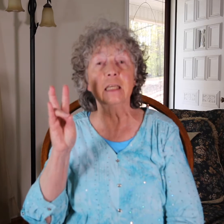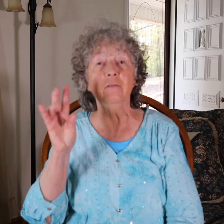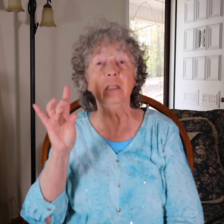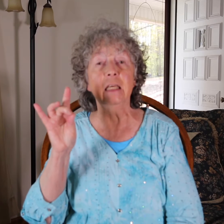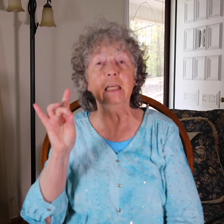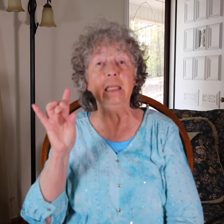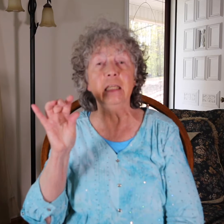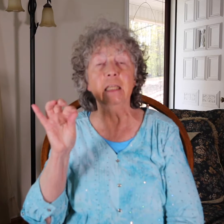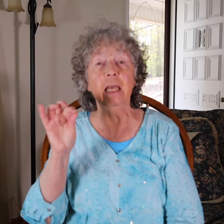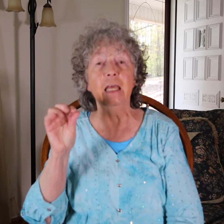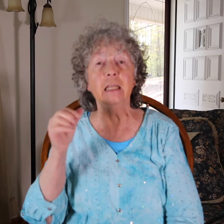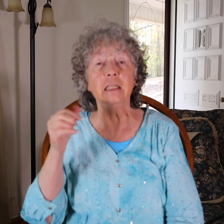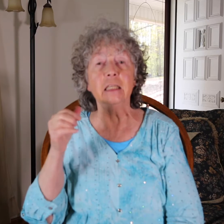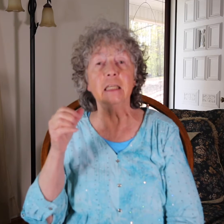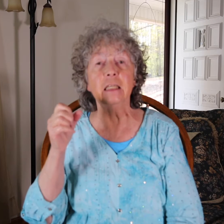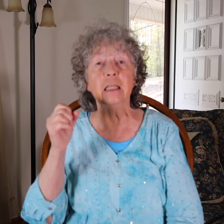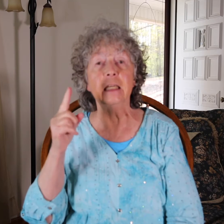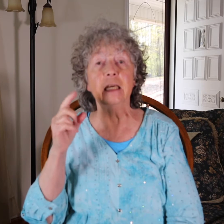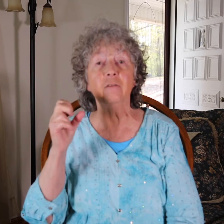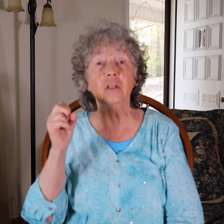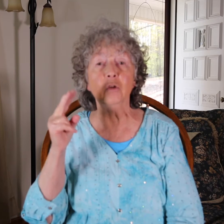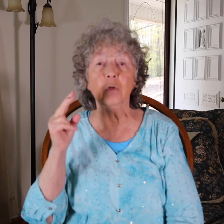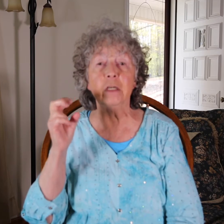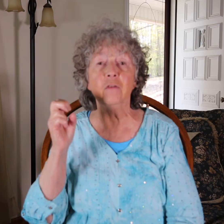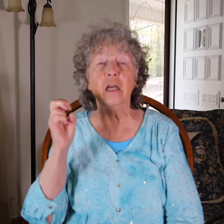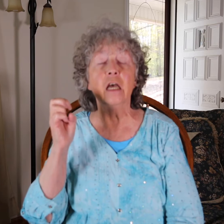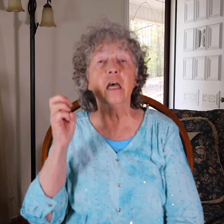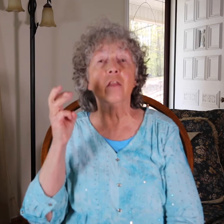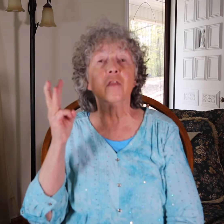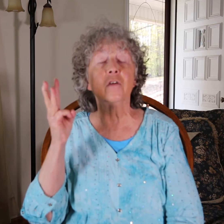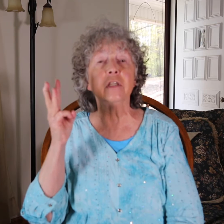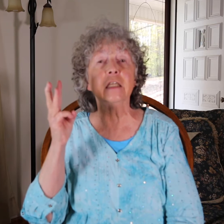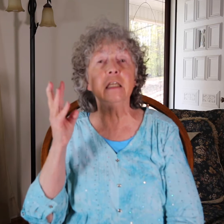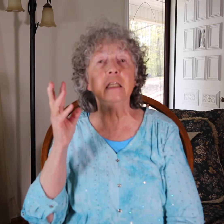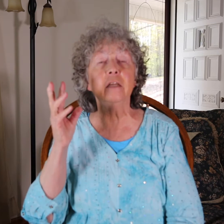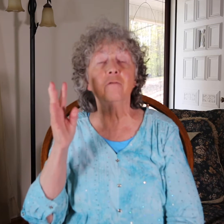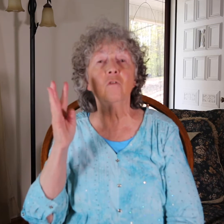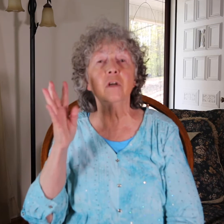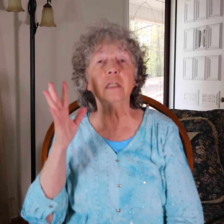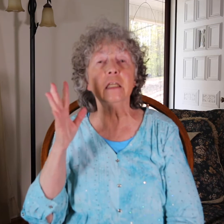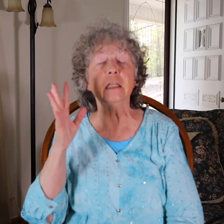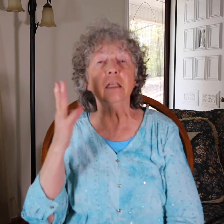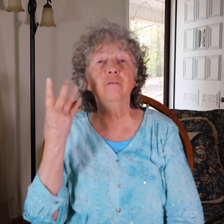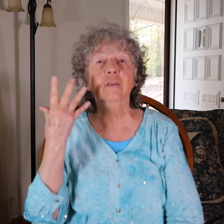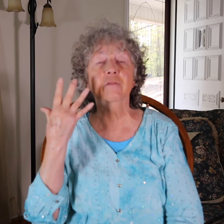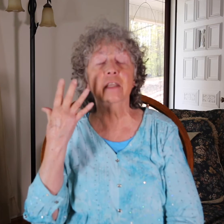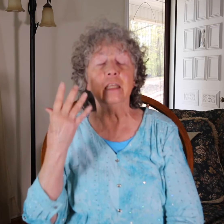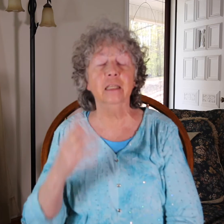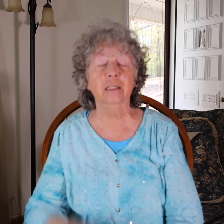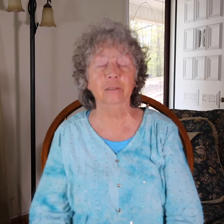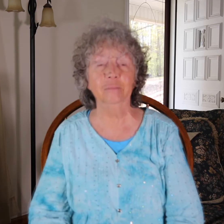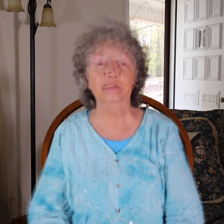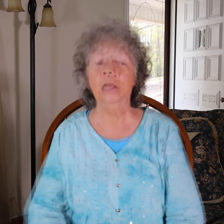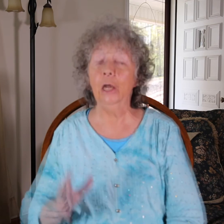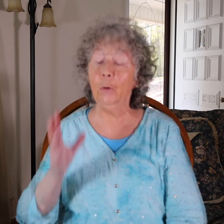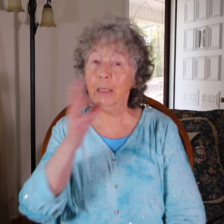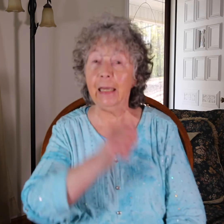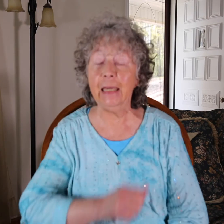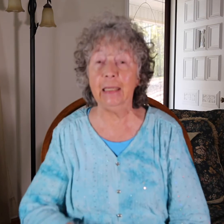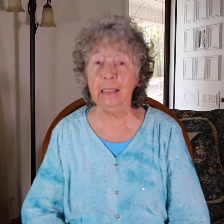7, 8, 9, 10, 11, 12, 13, 14, 15. Okay, it's